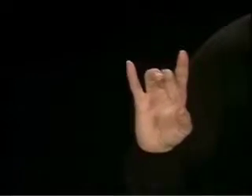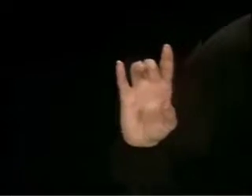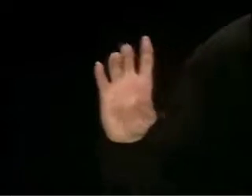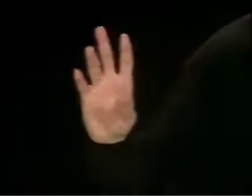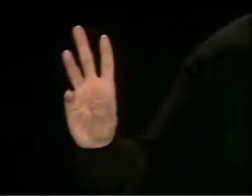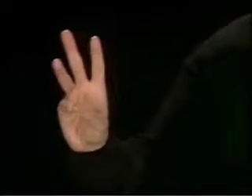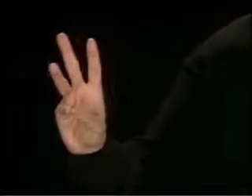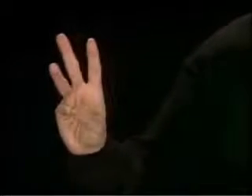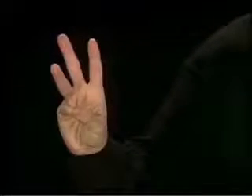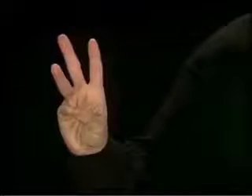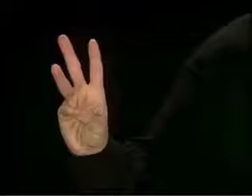86,